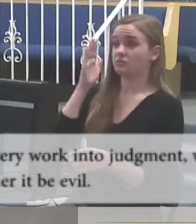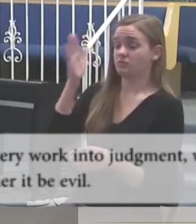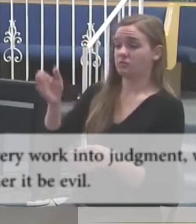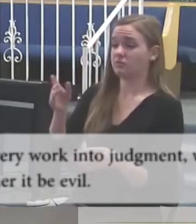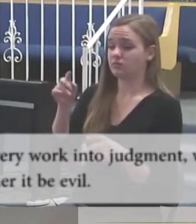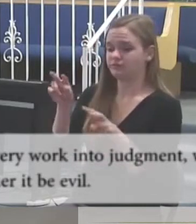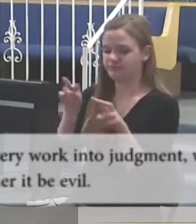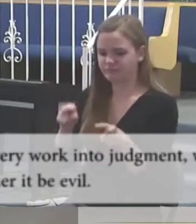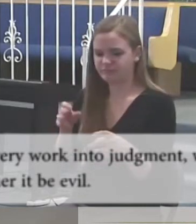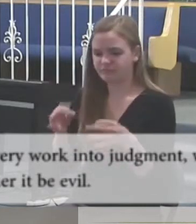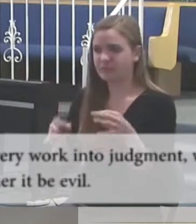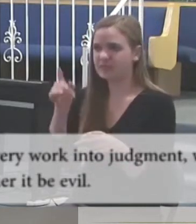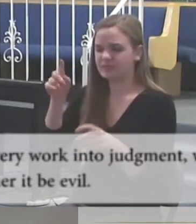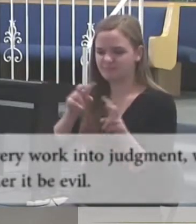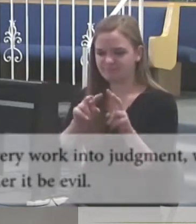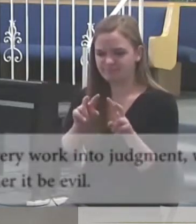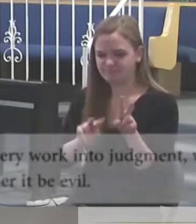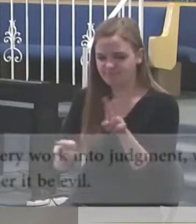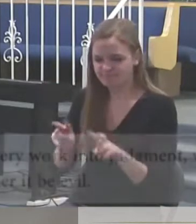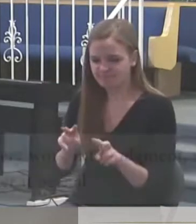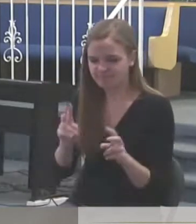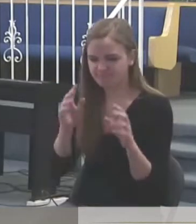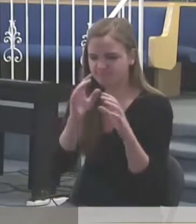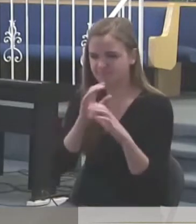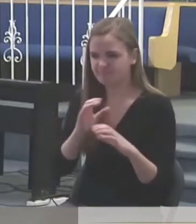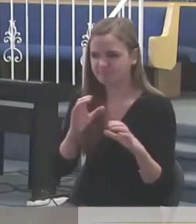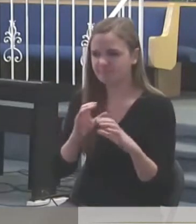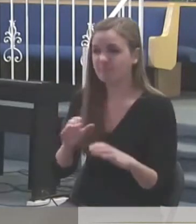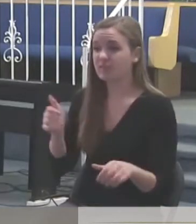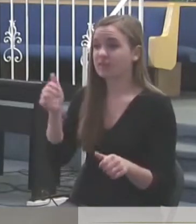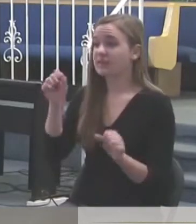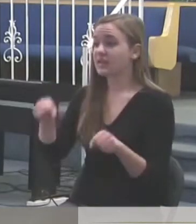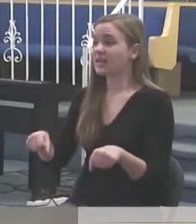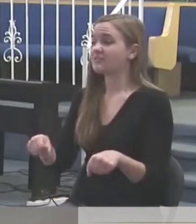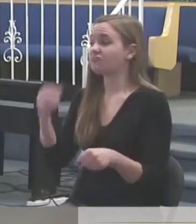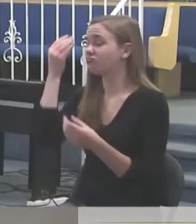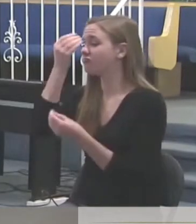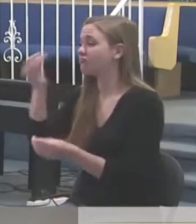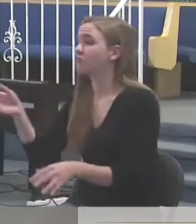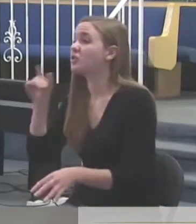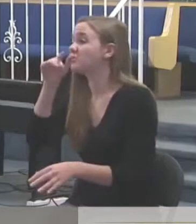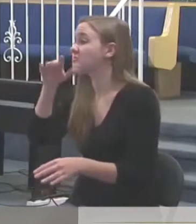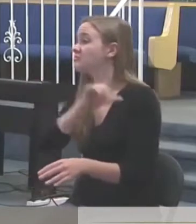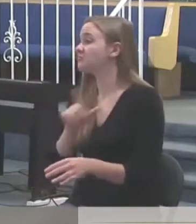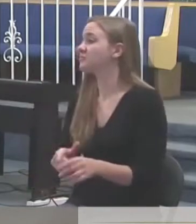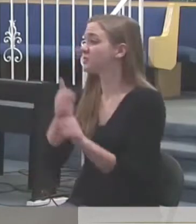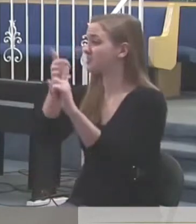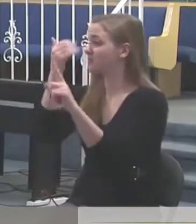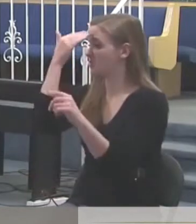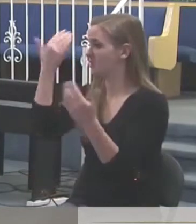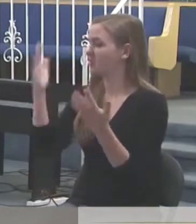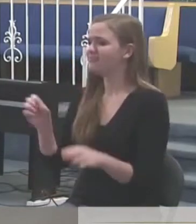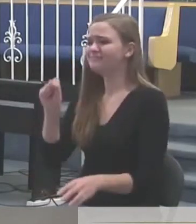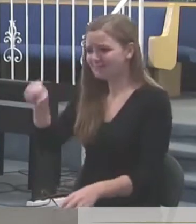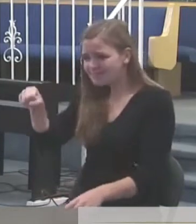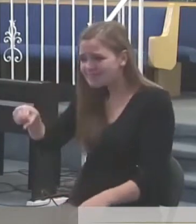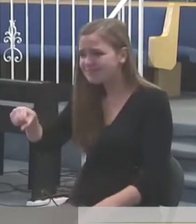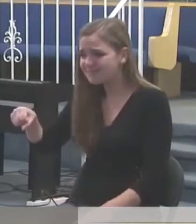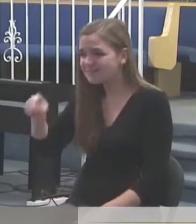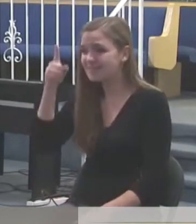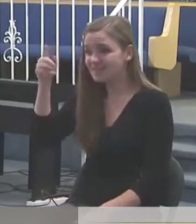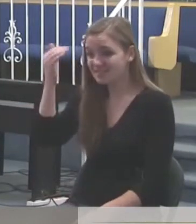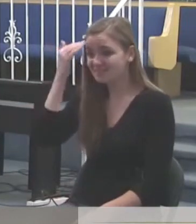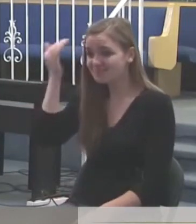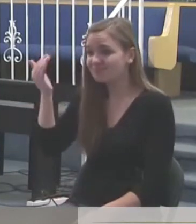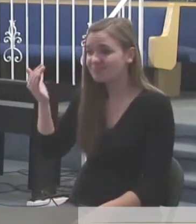He's watching, he's examining, and you can tell people all you want to. Oh, well, the Lord knows. Yes, he does. People